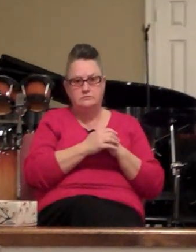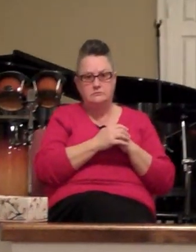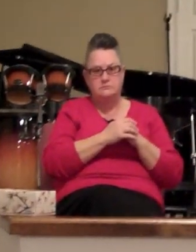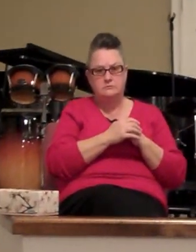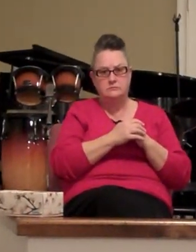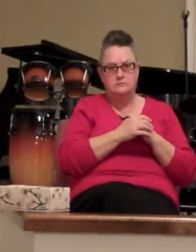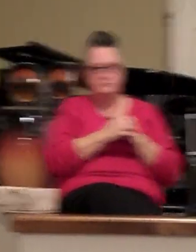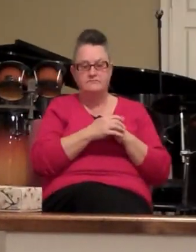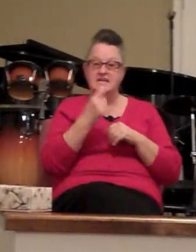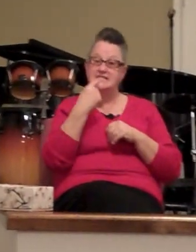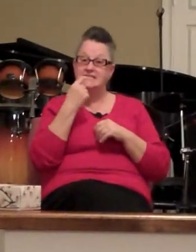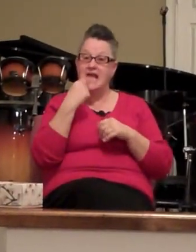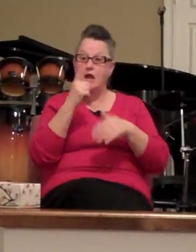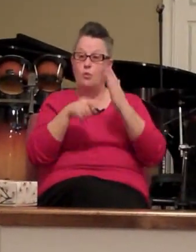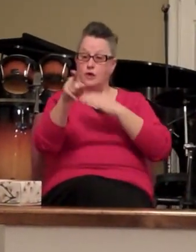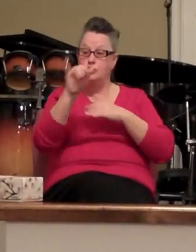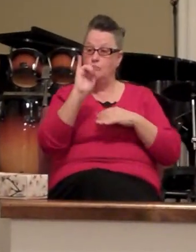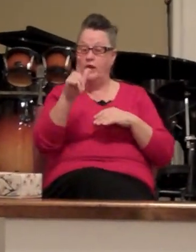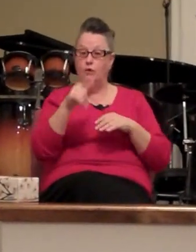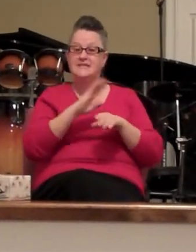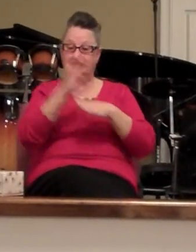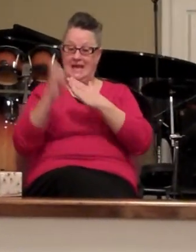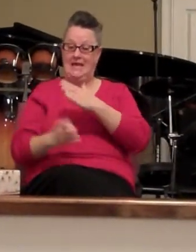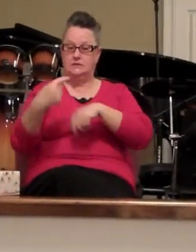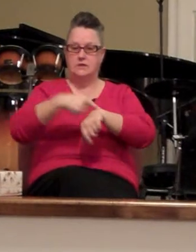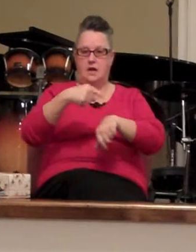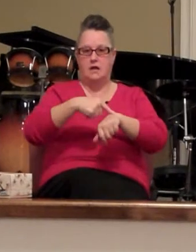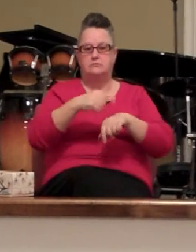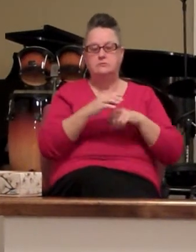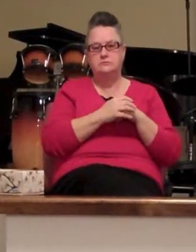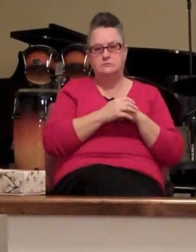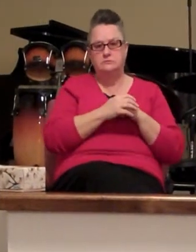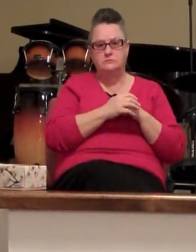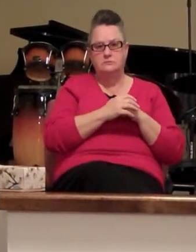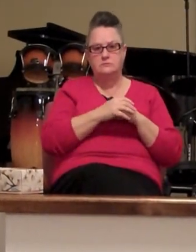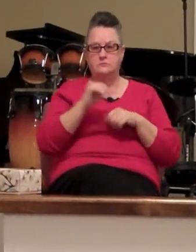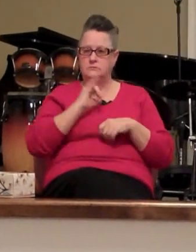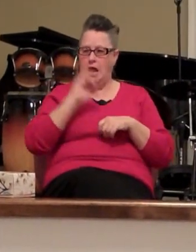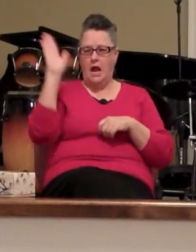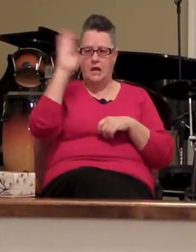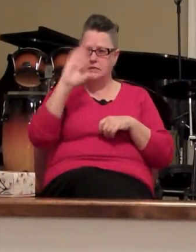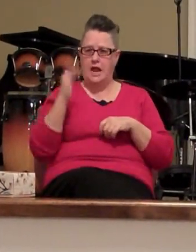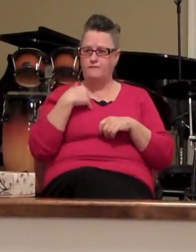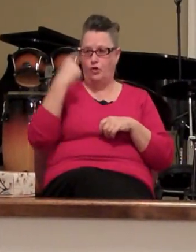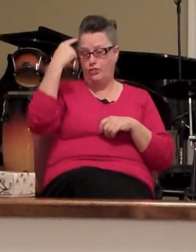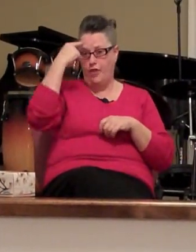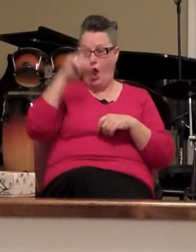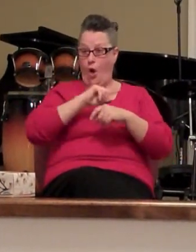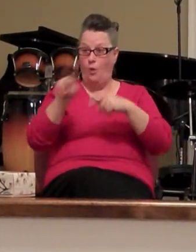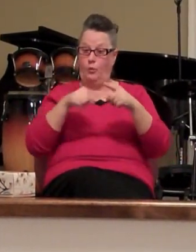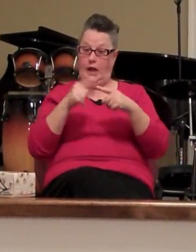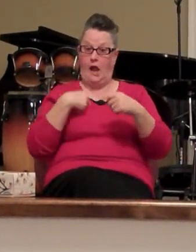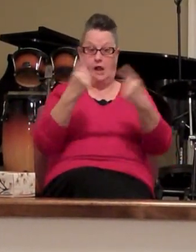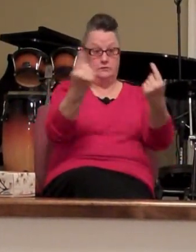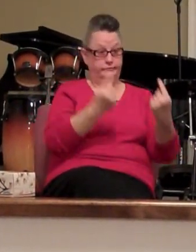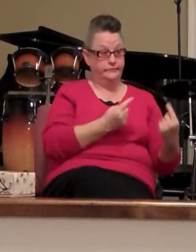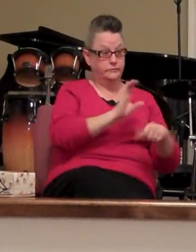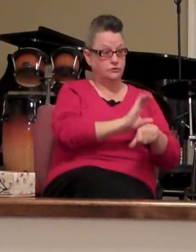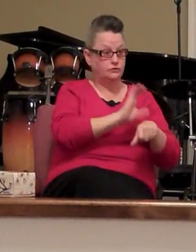say what you will it's the end time I never thought when I come into the church and I've heard it